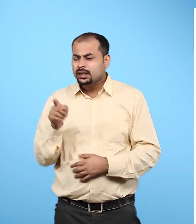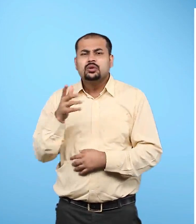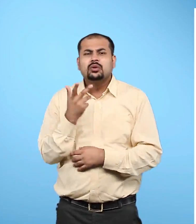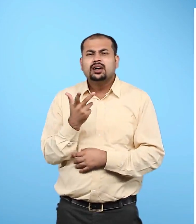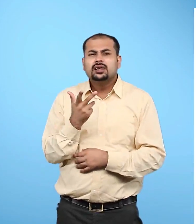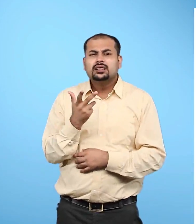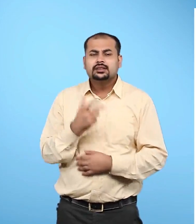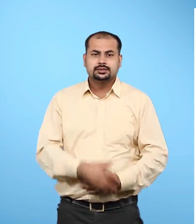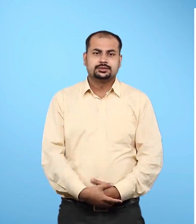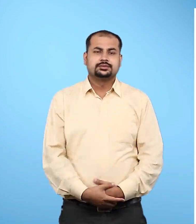Why?